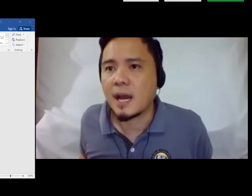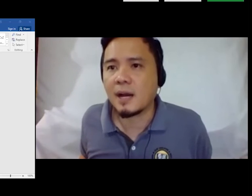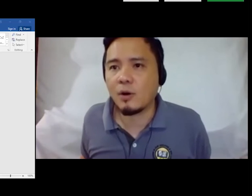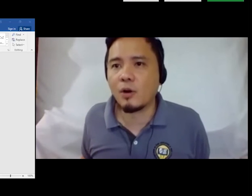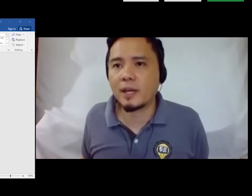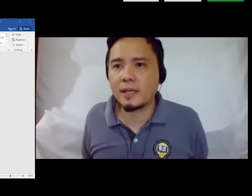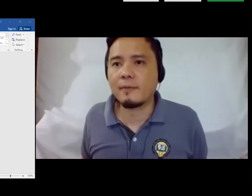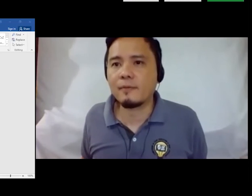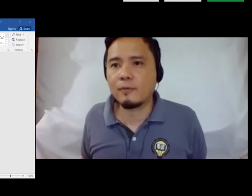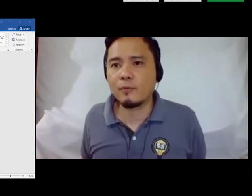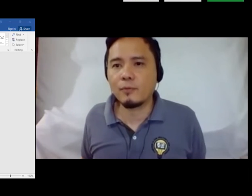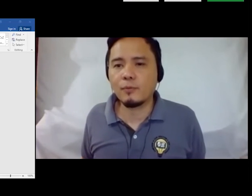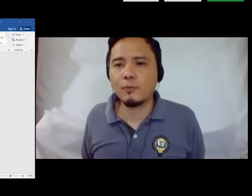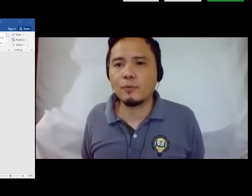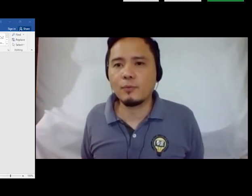Yeah. Right, Yeah. right.